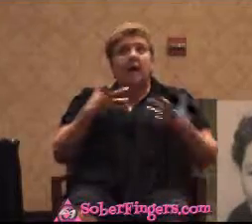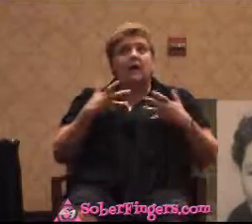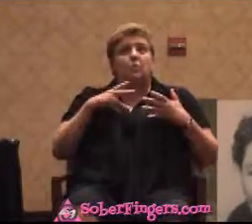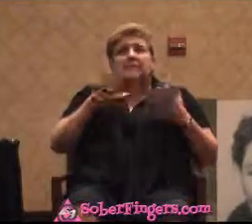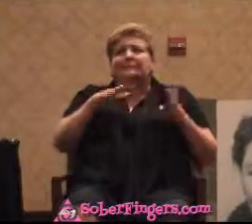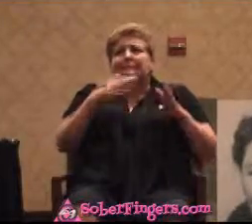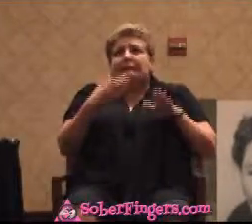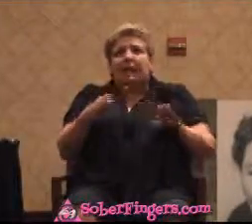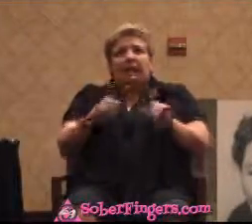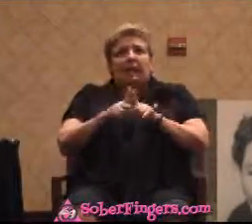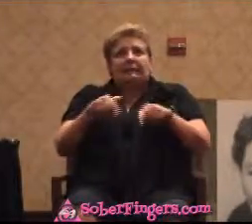this.